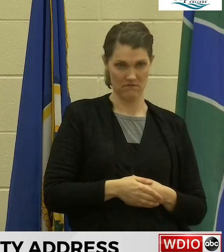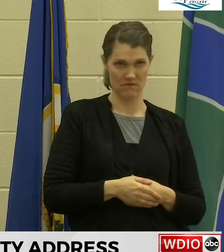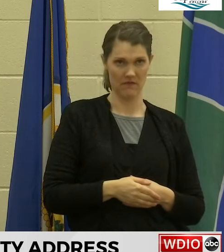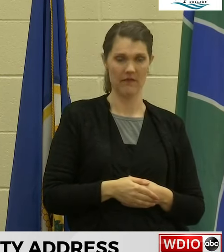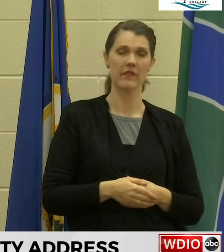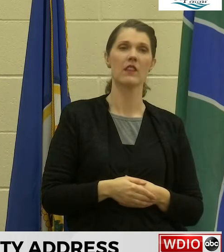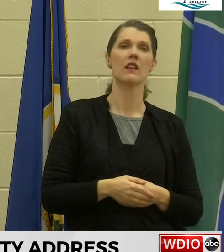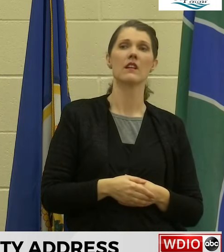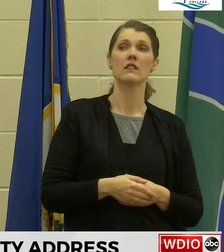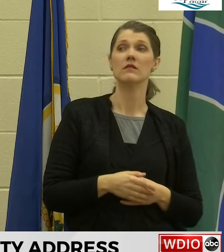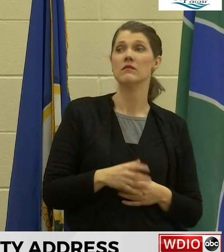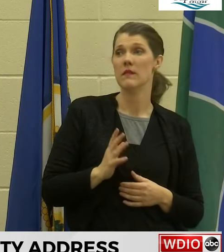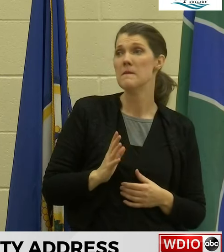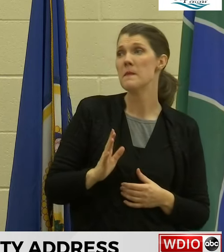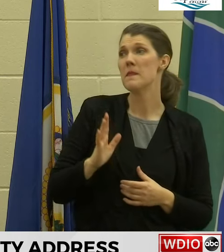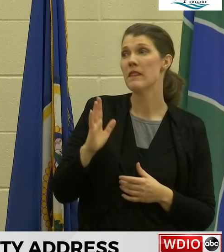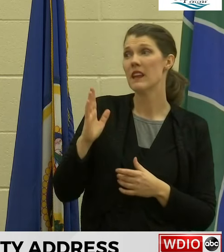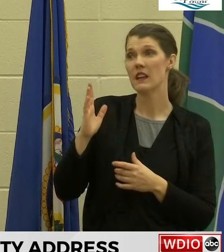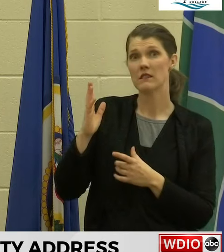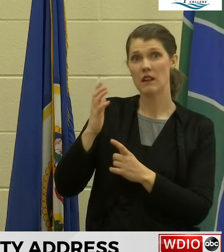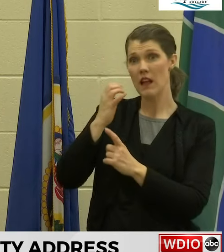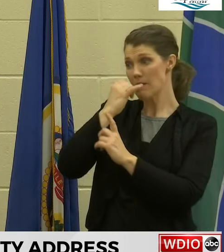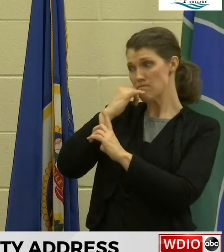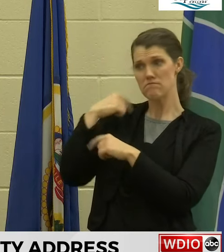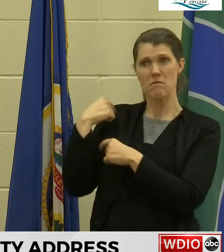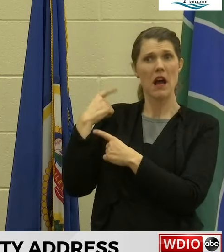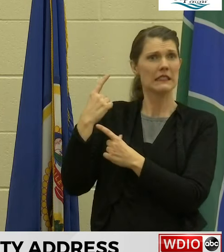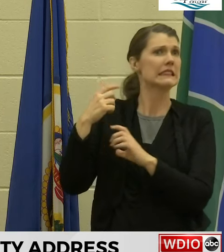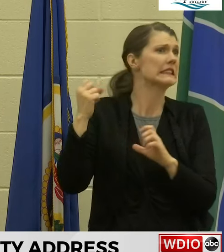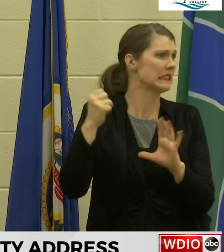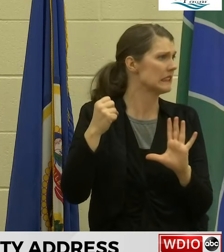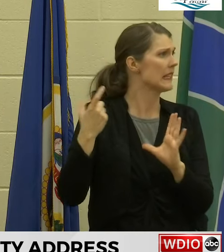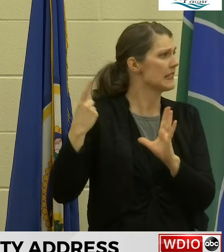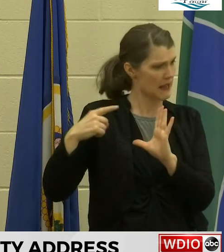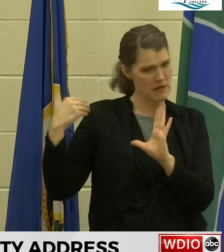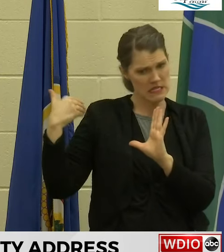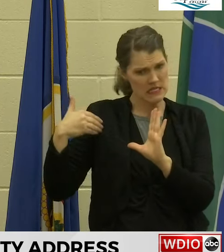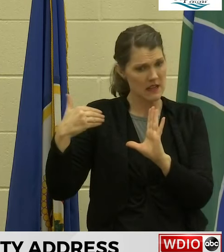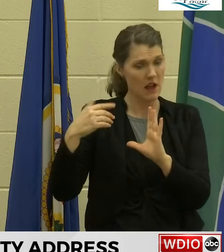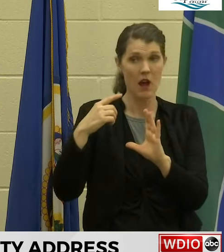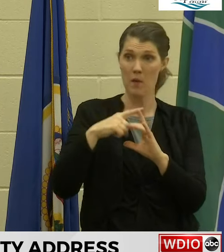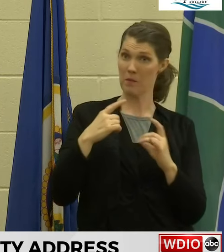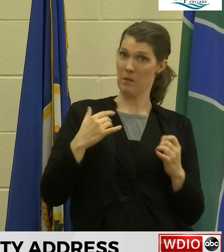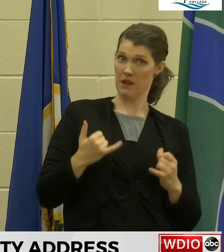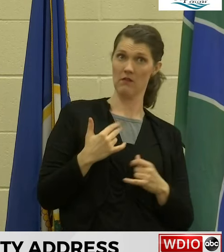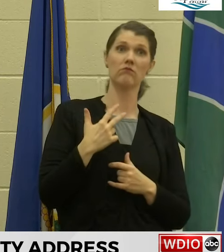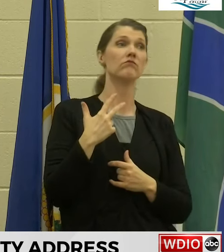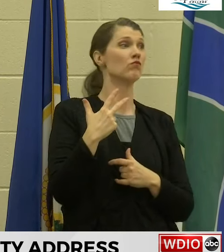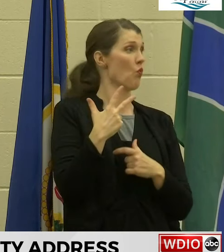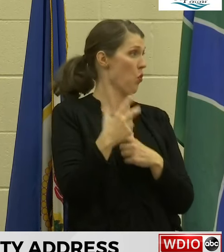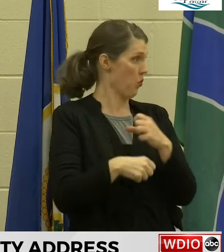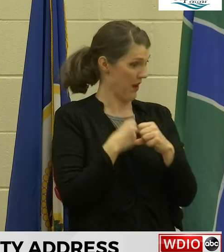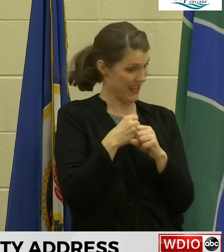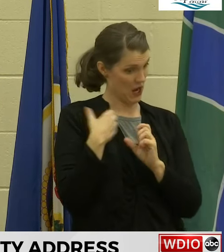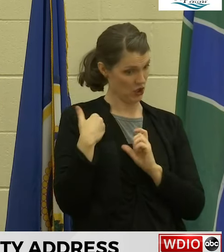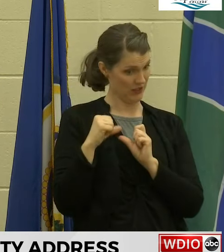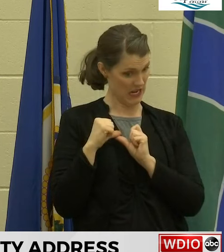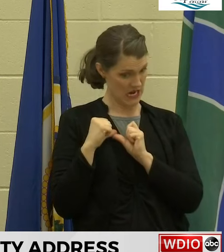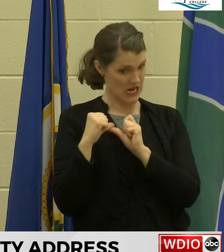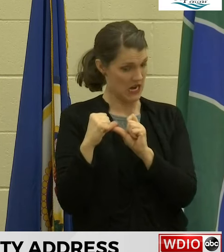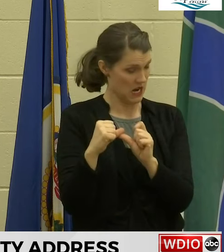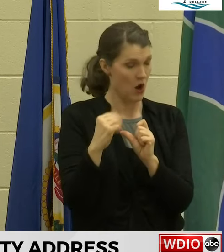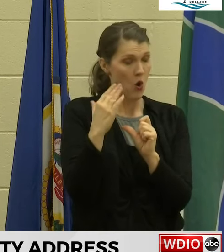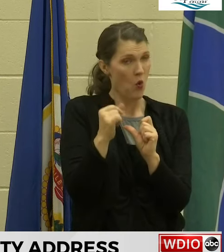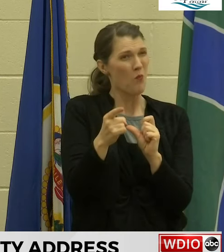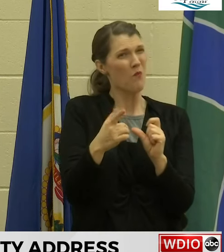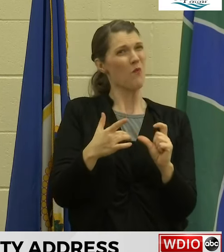We have made mistakes, to be sure. But 3 years in, I hope people